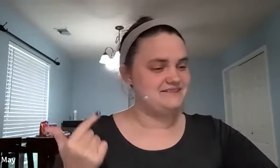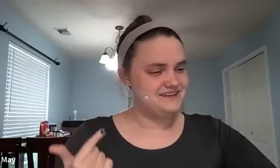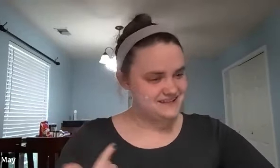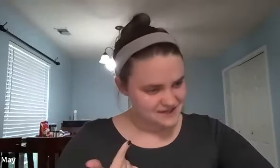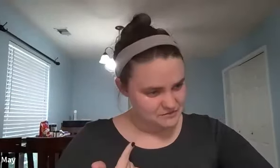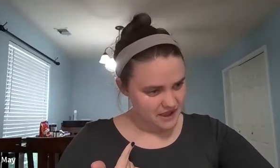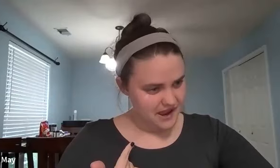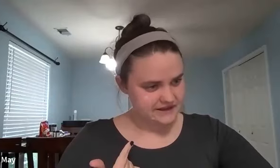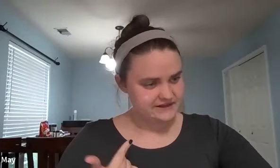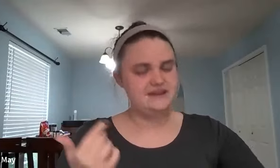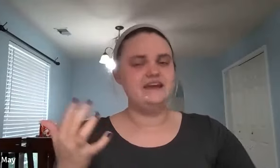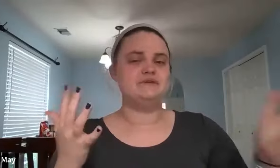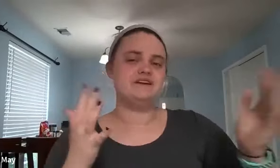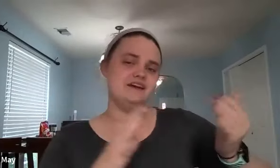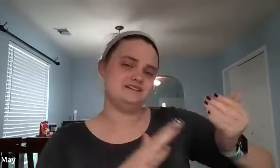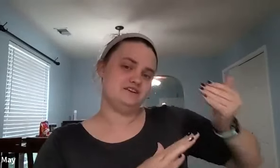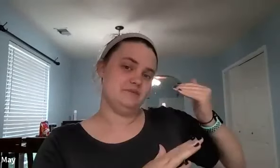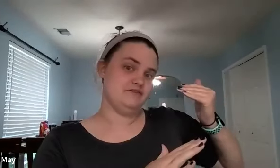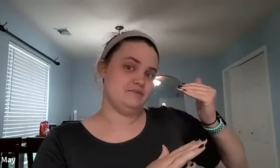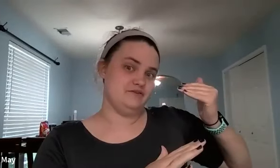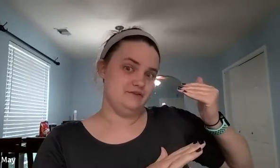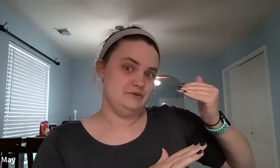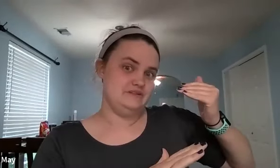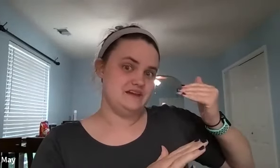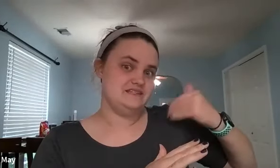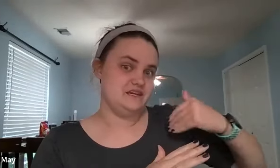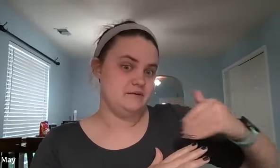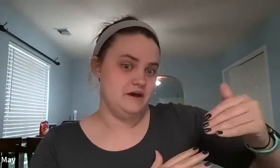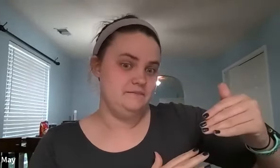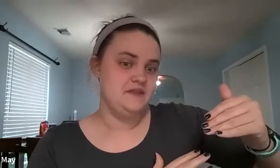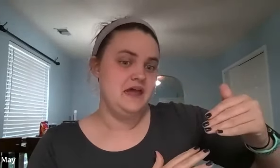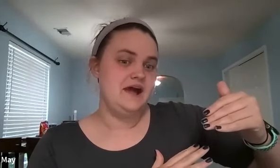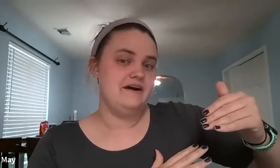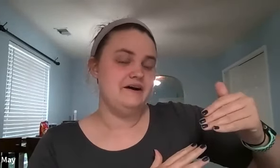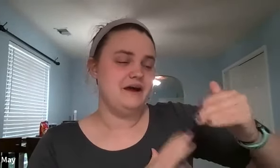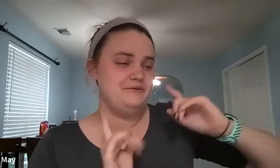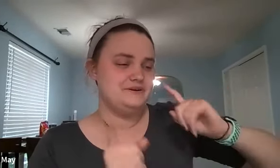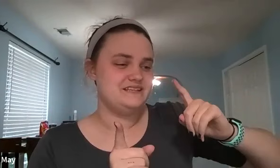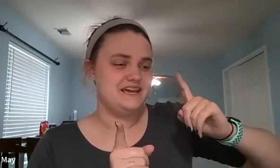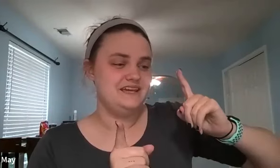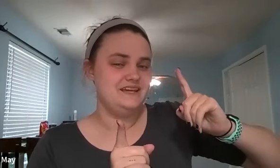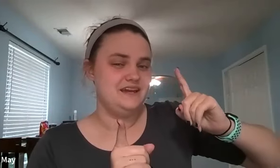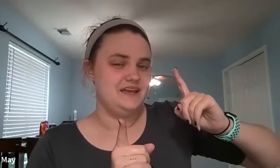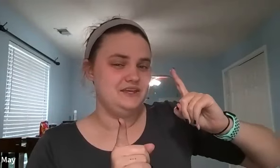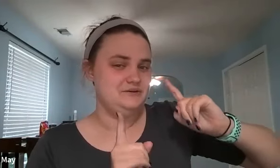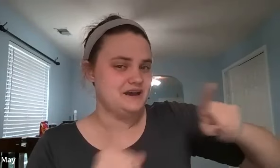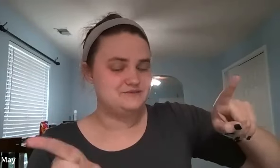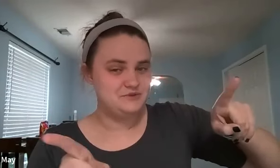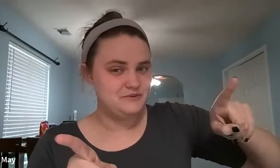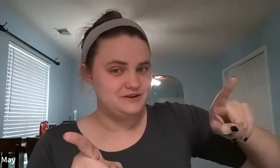we're gonna go back and we're gonna kind of start back from our food signs and come up. I will say, you guys are more than welcome